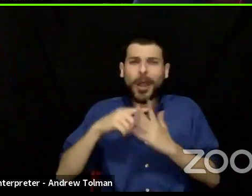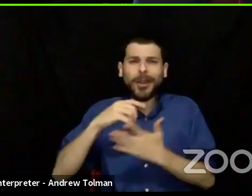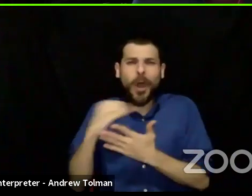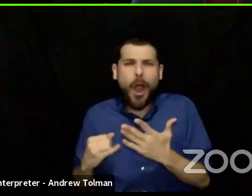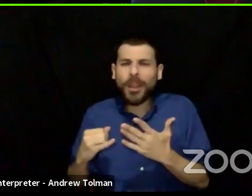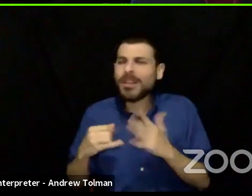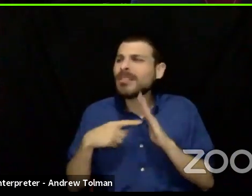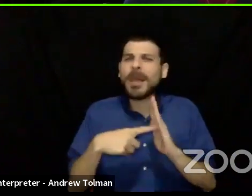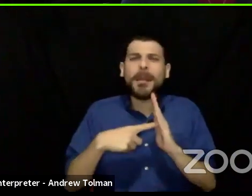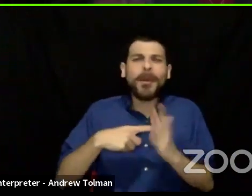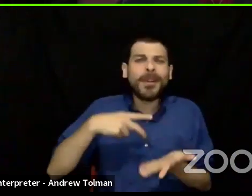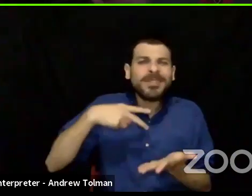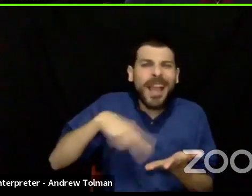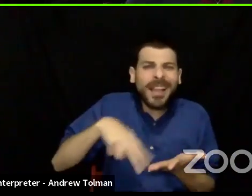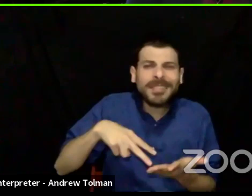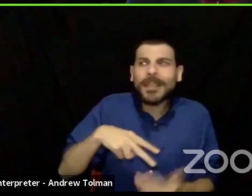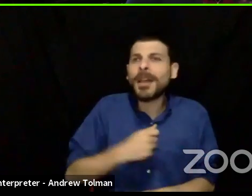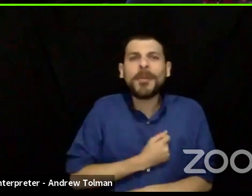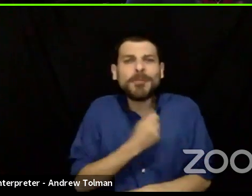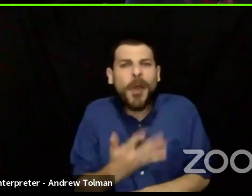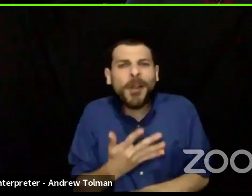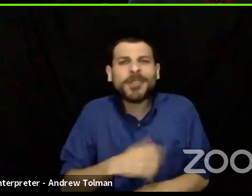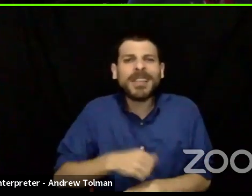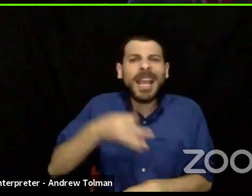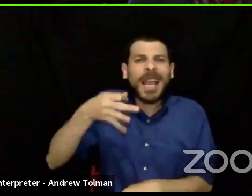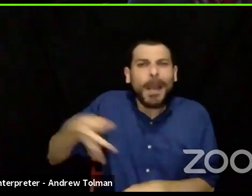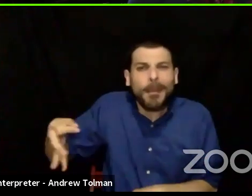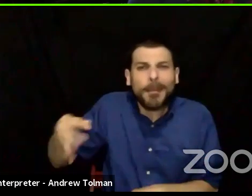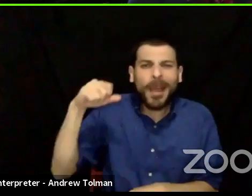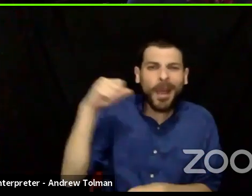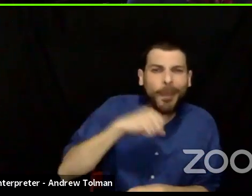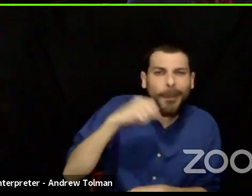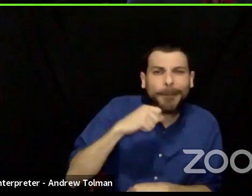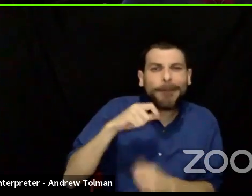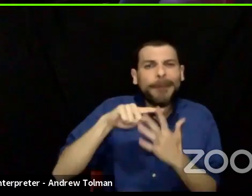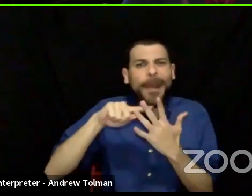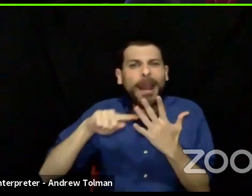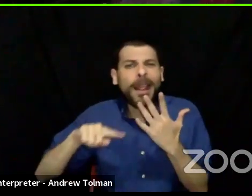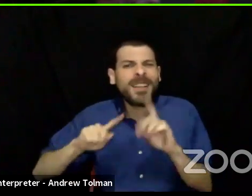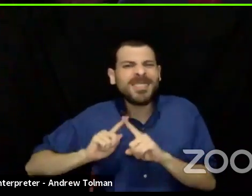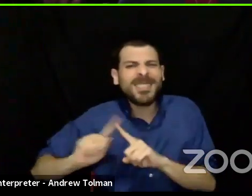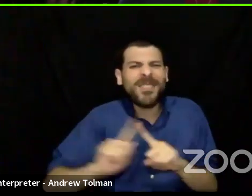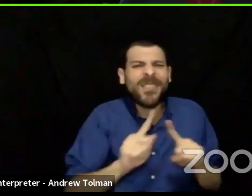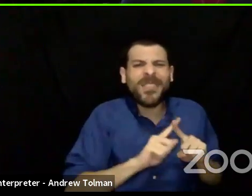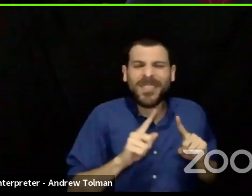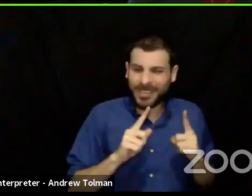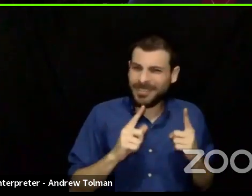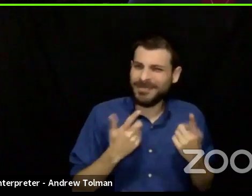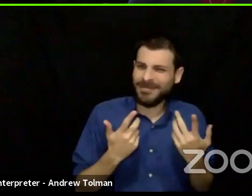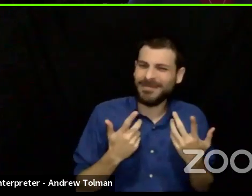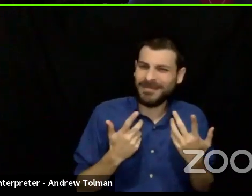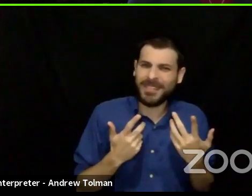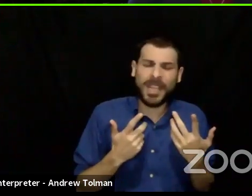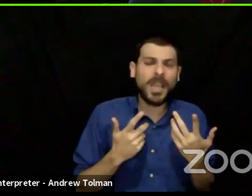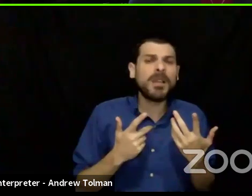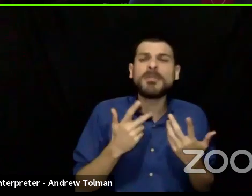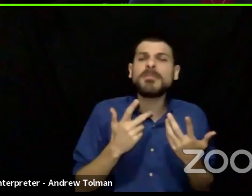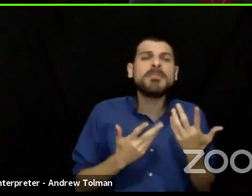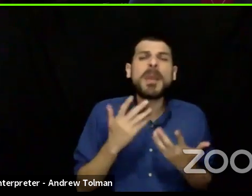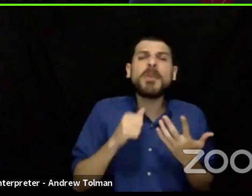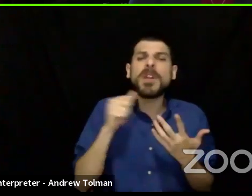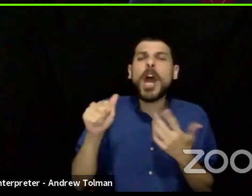A lot of people started finding ways to kind of hold on to something that wasn't a production for being safe in all these